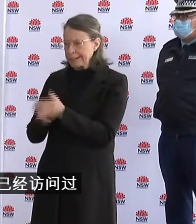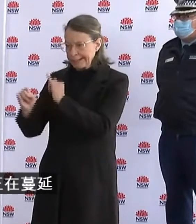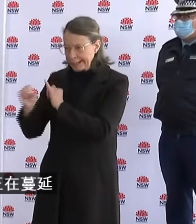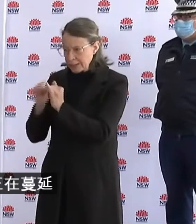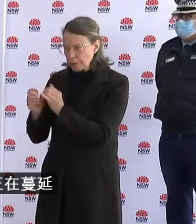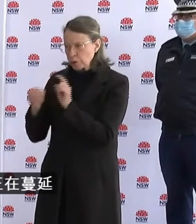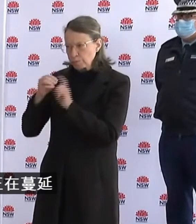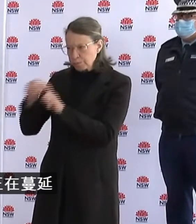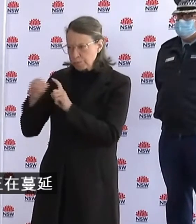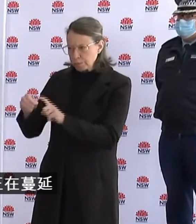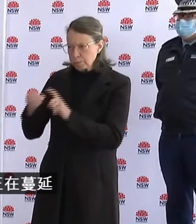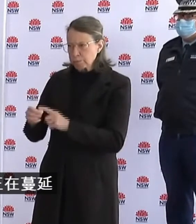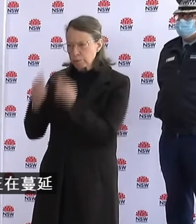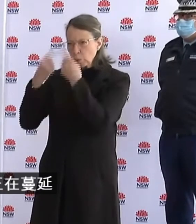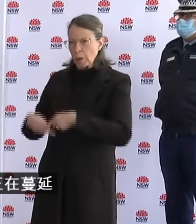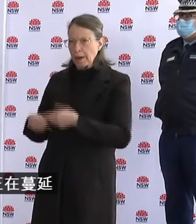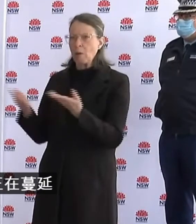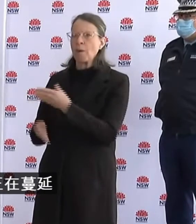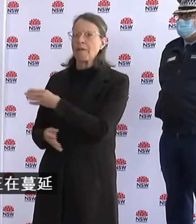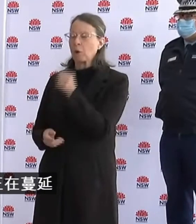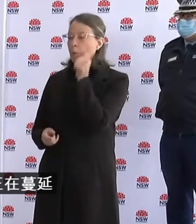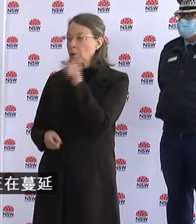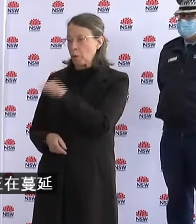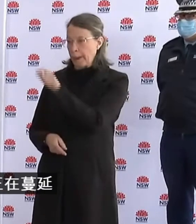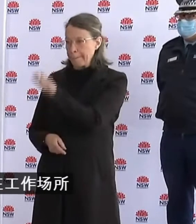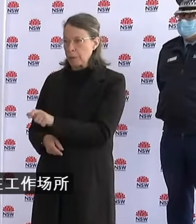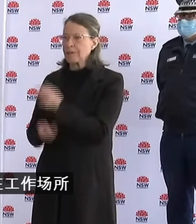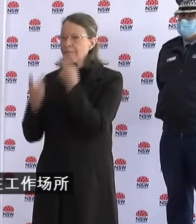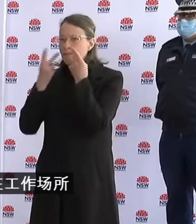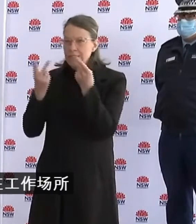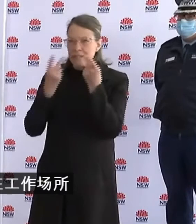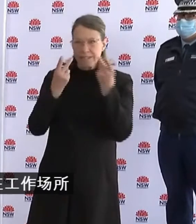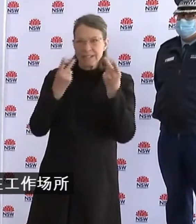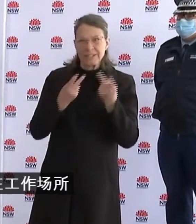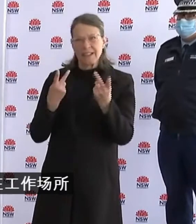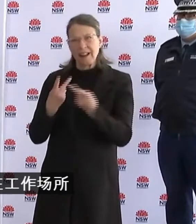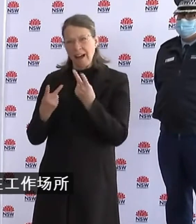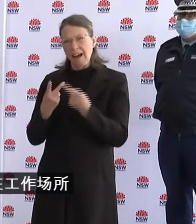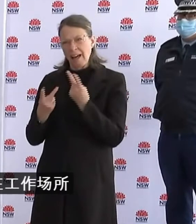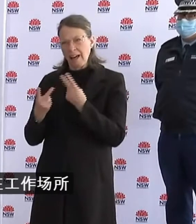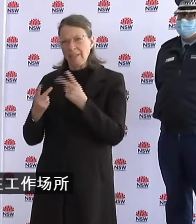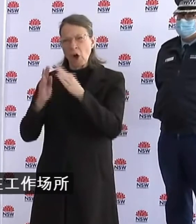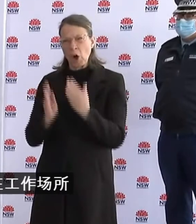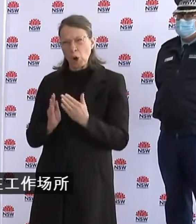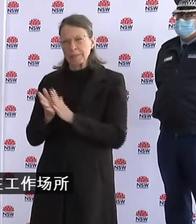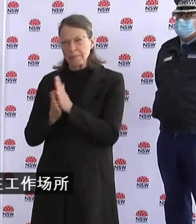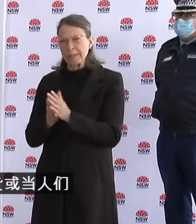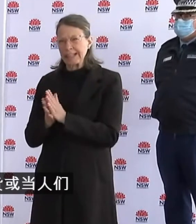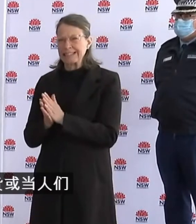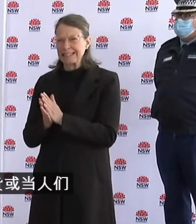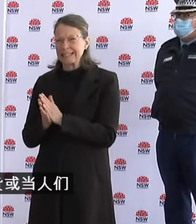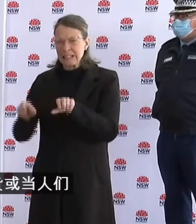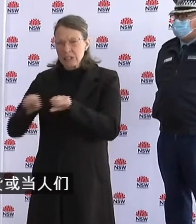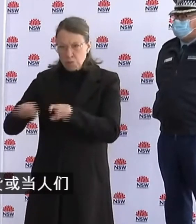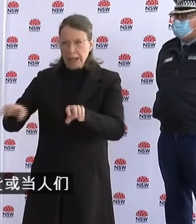visited families in other households and the disease is spreading through that way. But unfortunately also in workplaces.